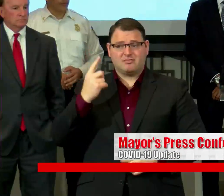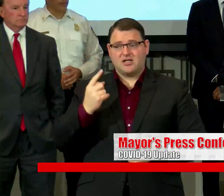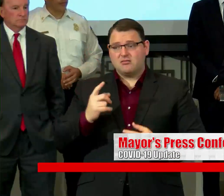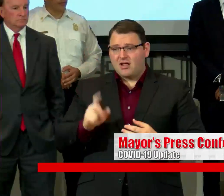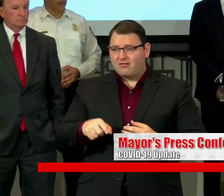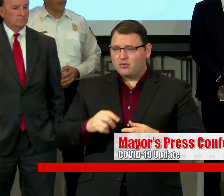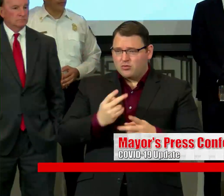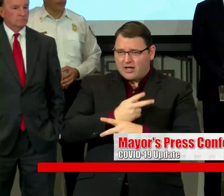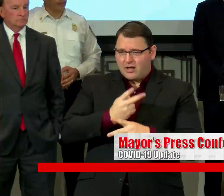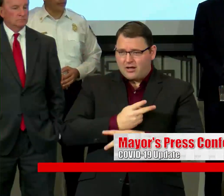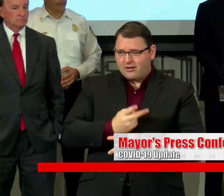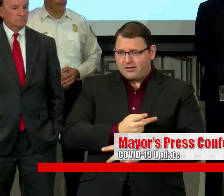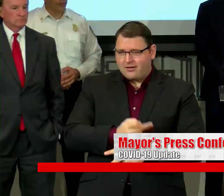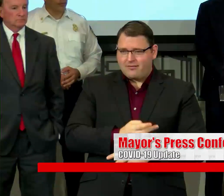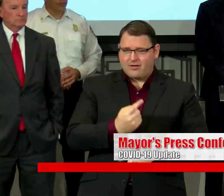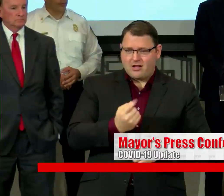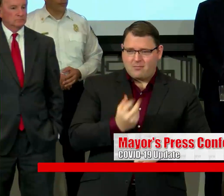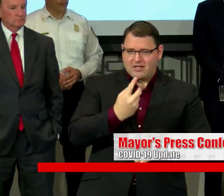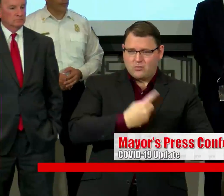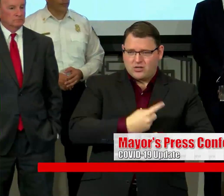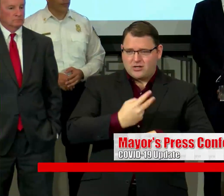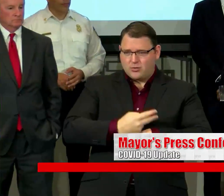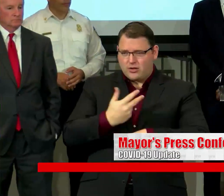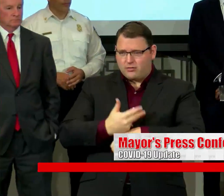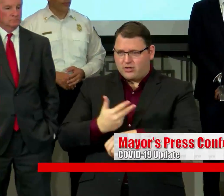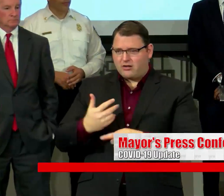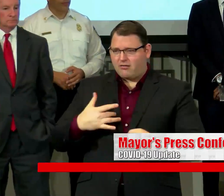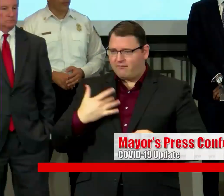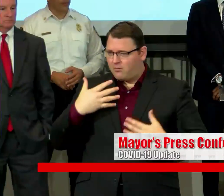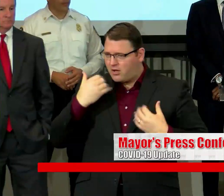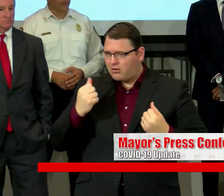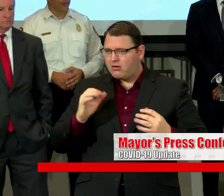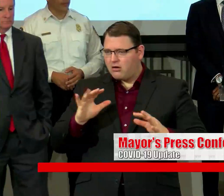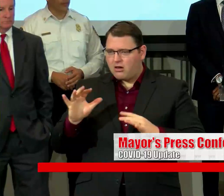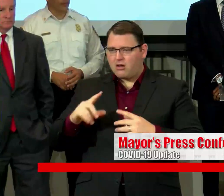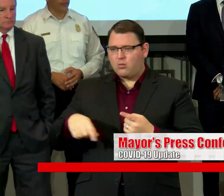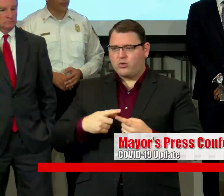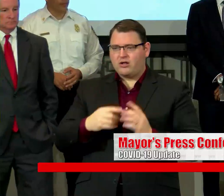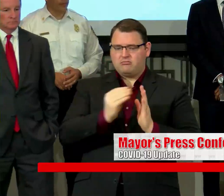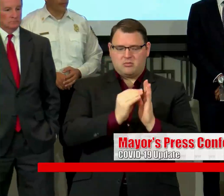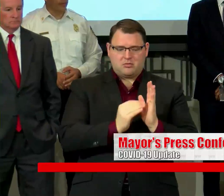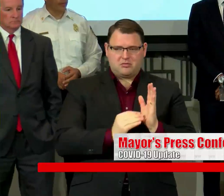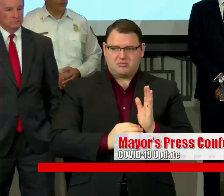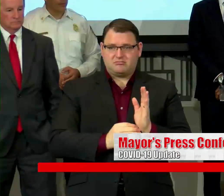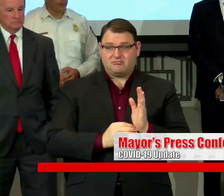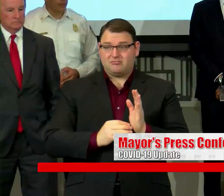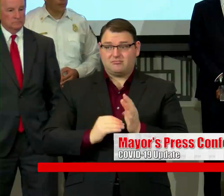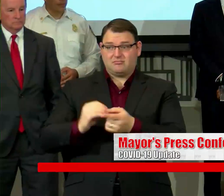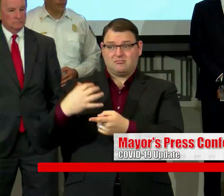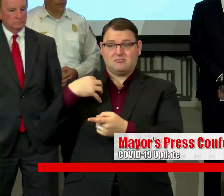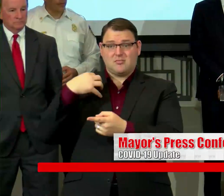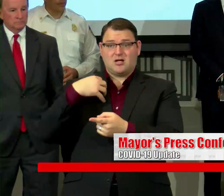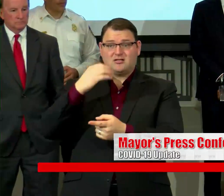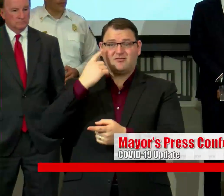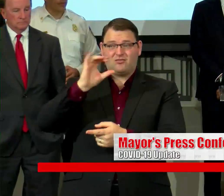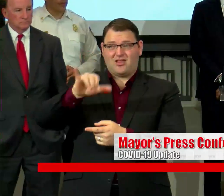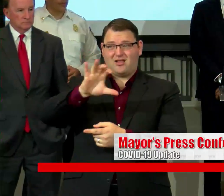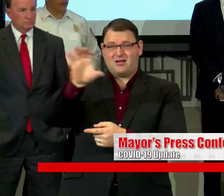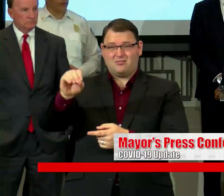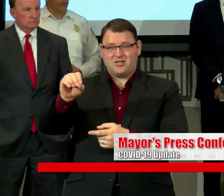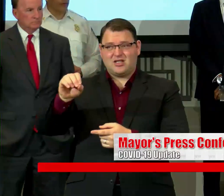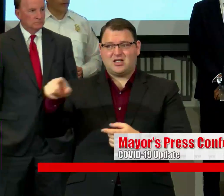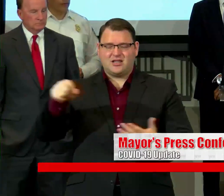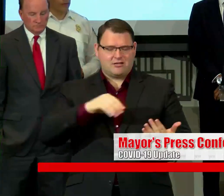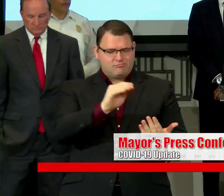also the subject of how the patient feels. And so how employers want to take that and operationalize it for their work environment is up to them, but those are the criteria that are